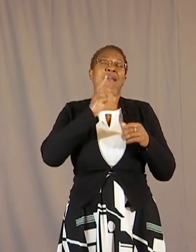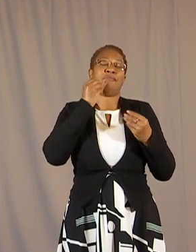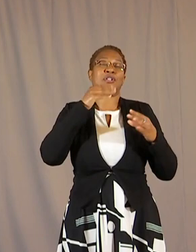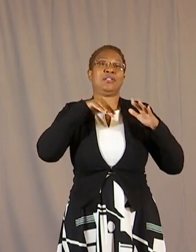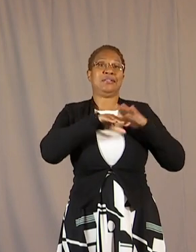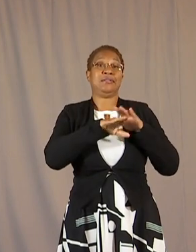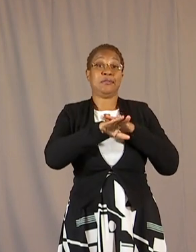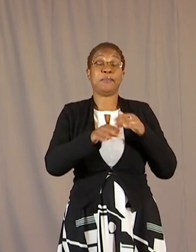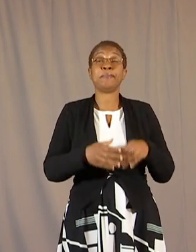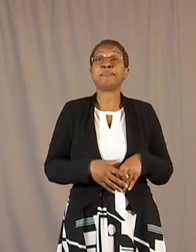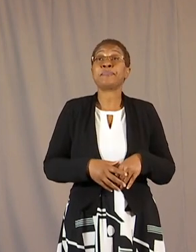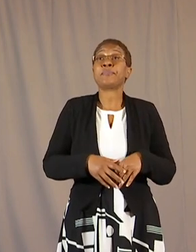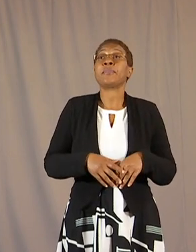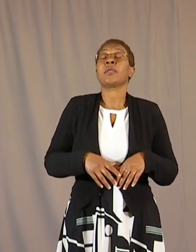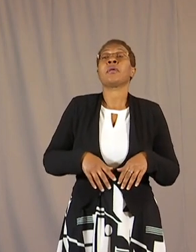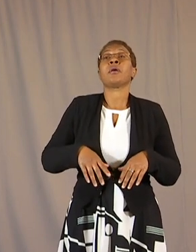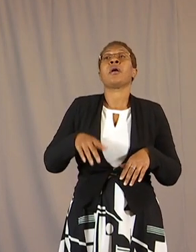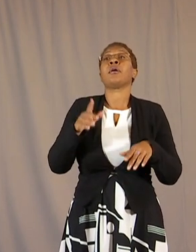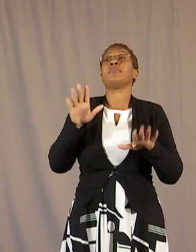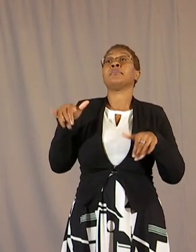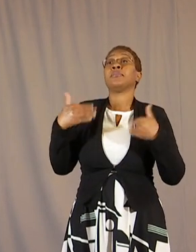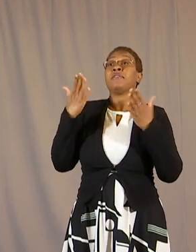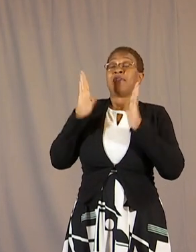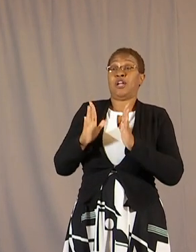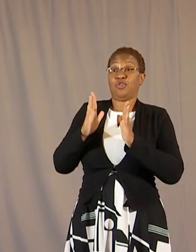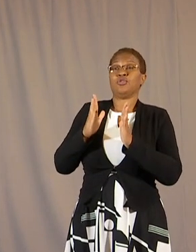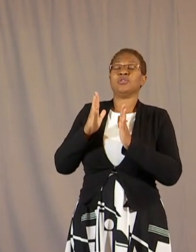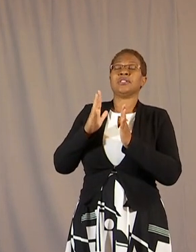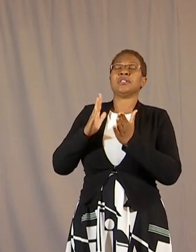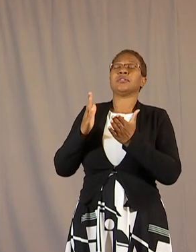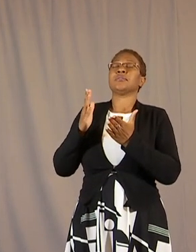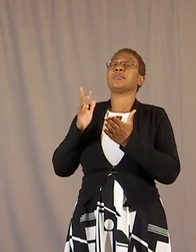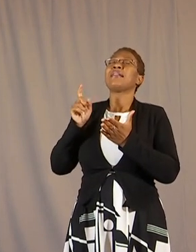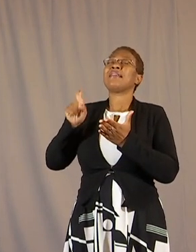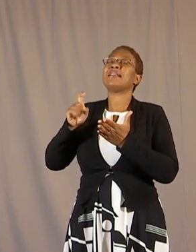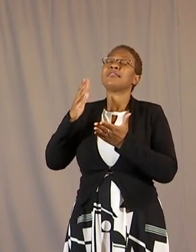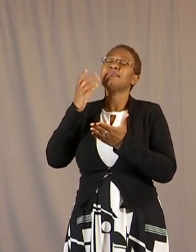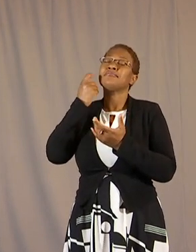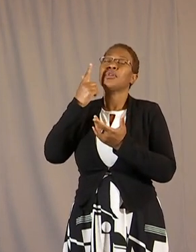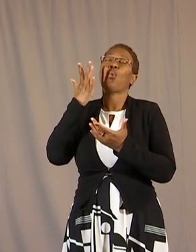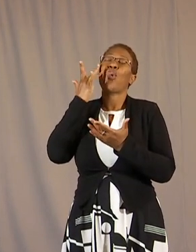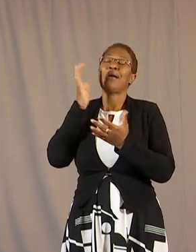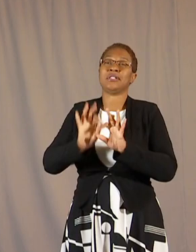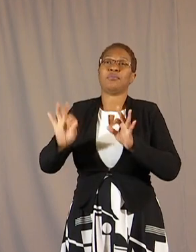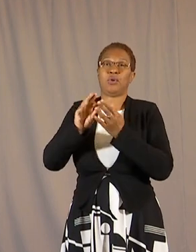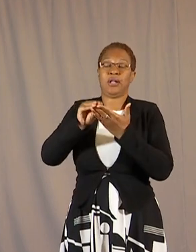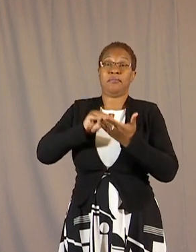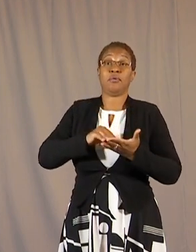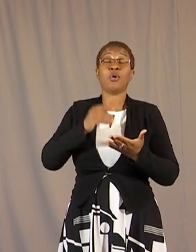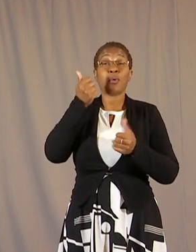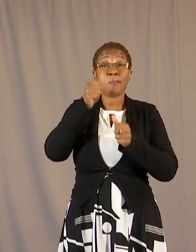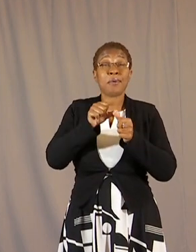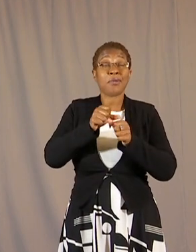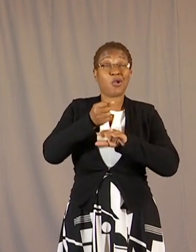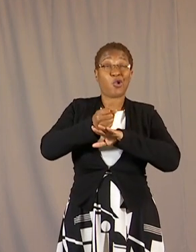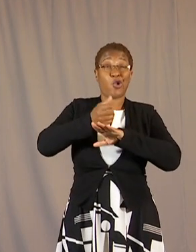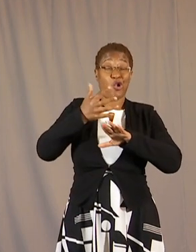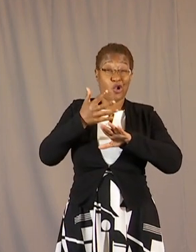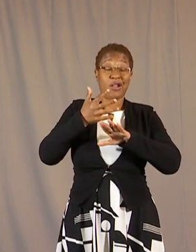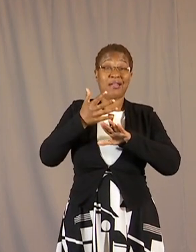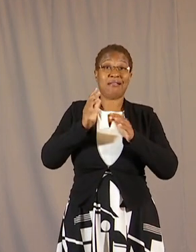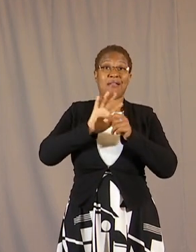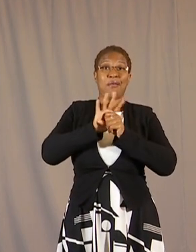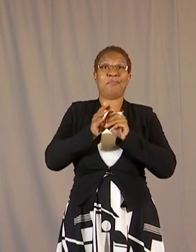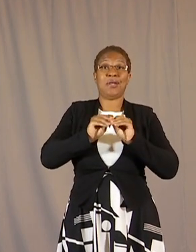I mentioned, also having the providers realize the importance of collecting that data. Oftentimes, if folks remember, early on in the pandemic and